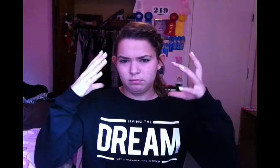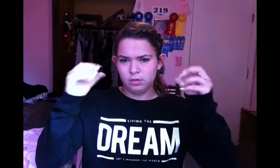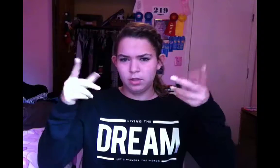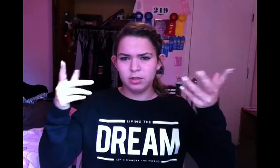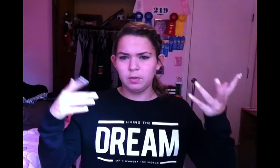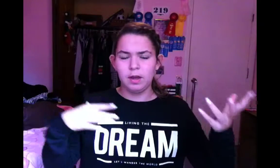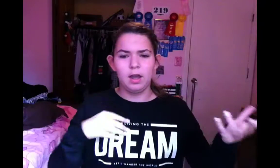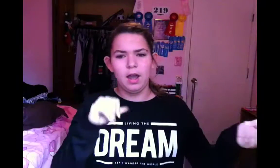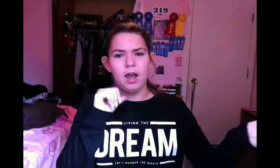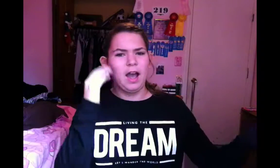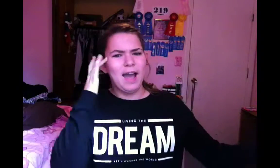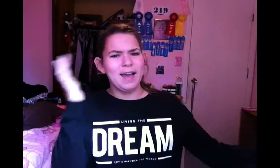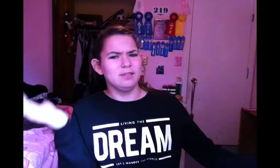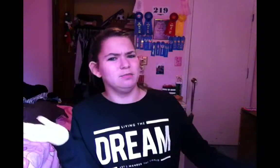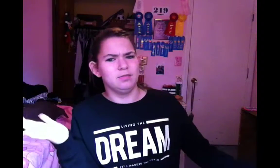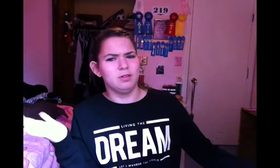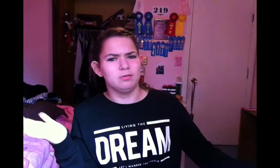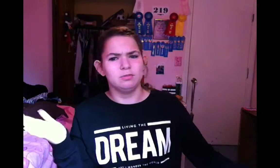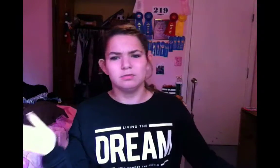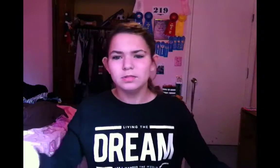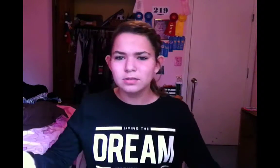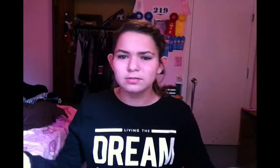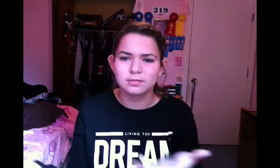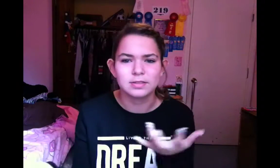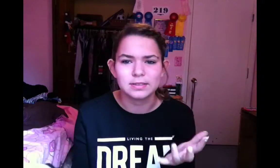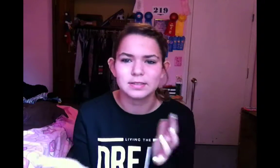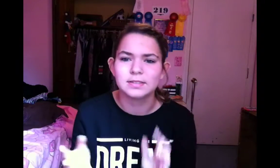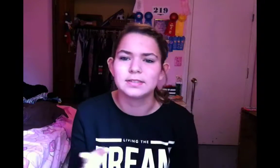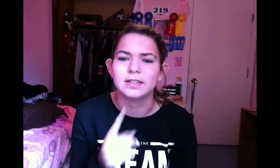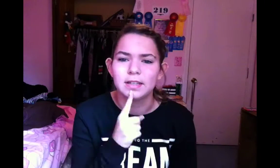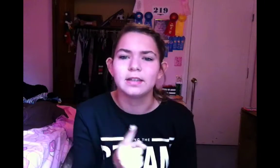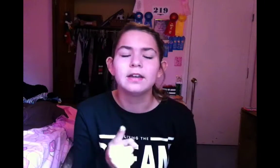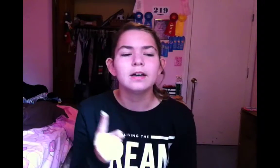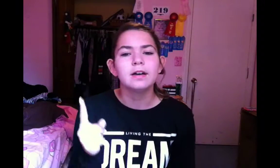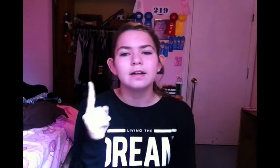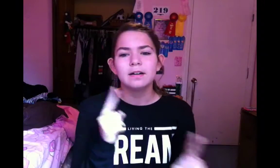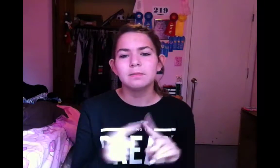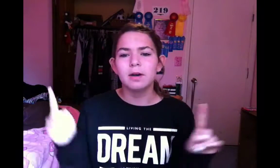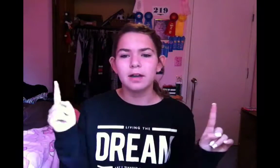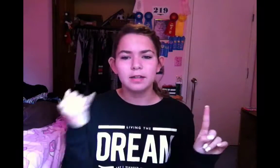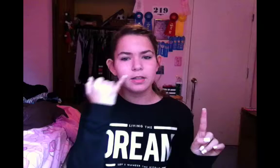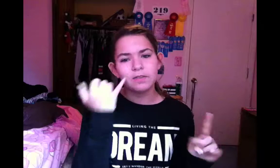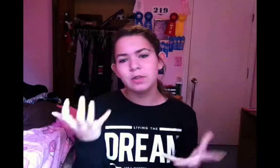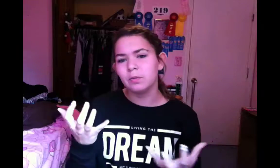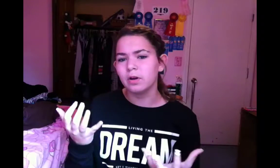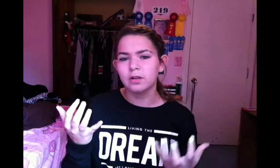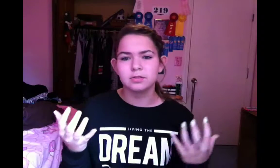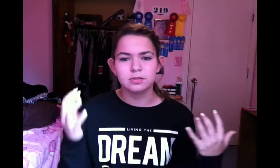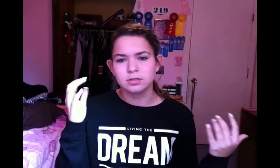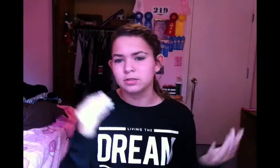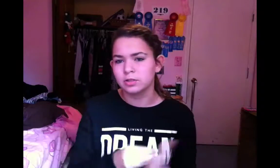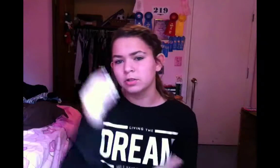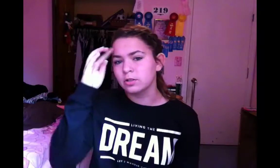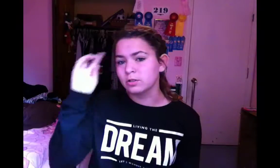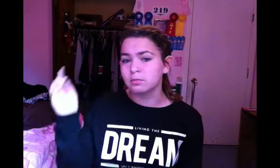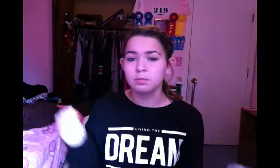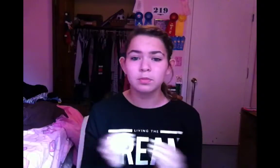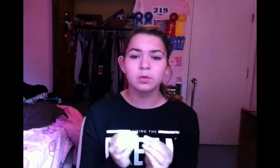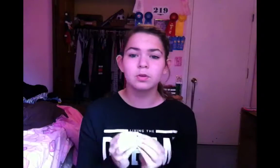Taught you. I don't know. What to say. But. If you want. To learn. More.